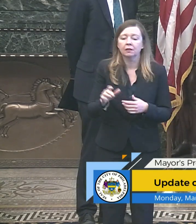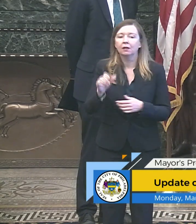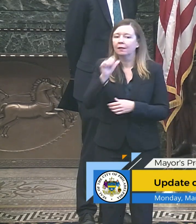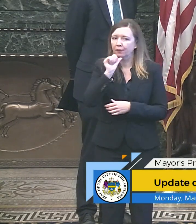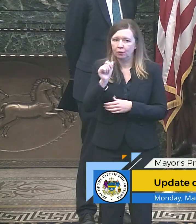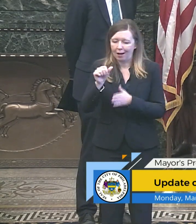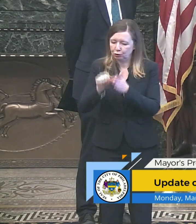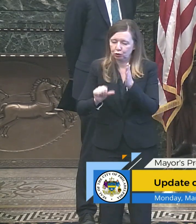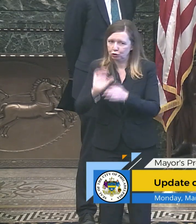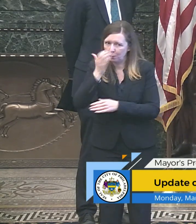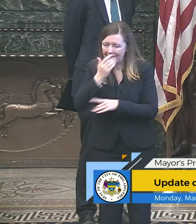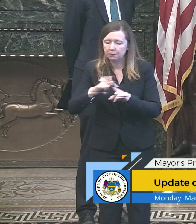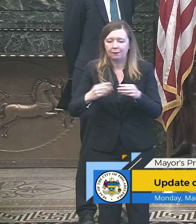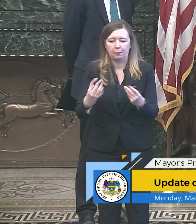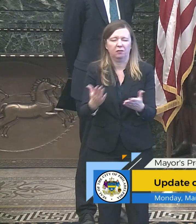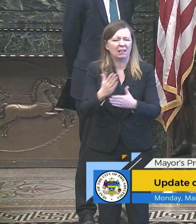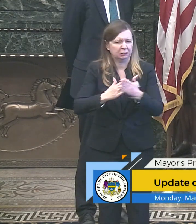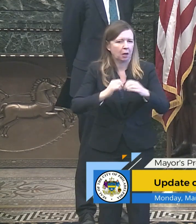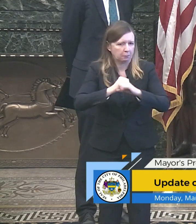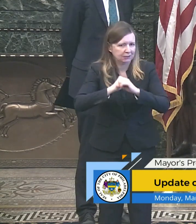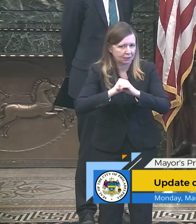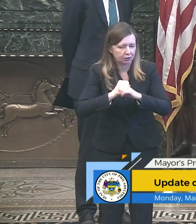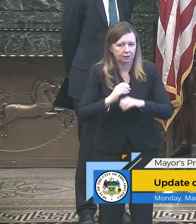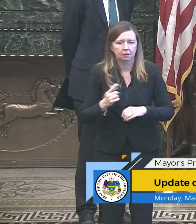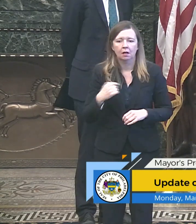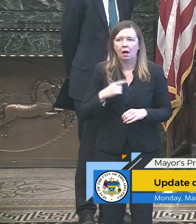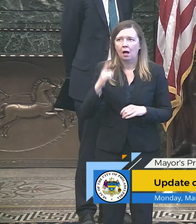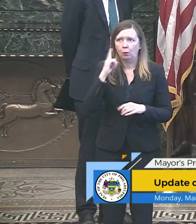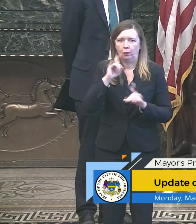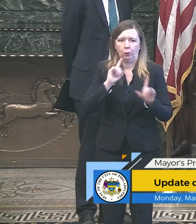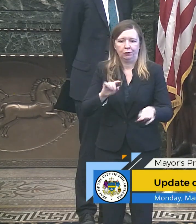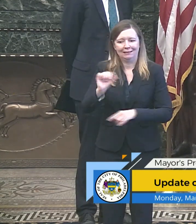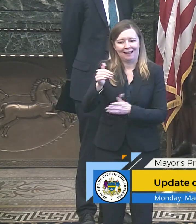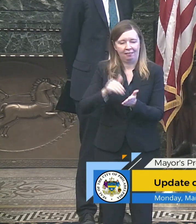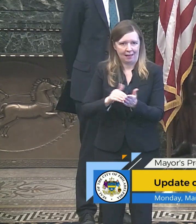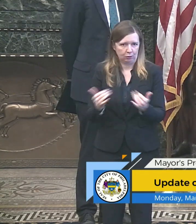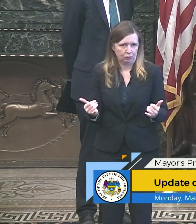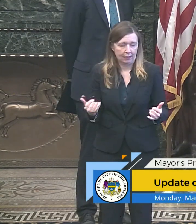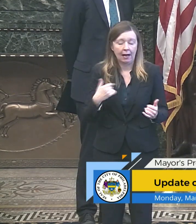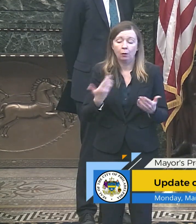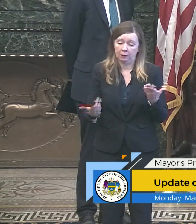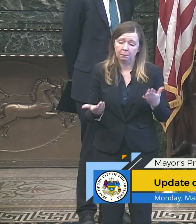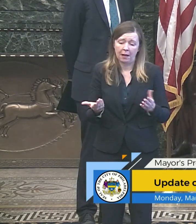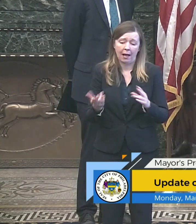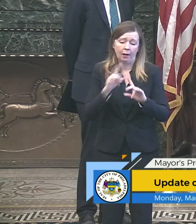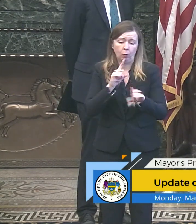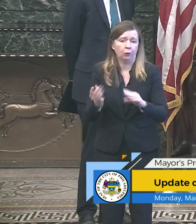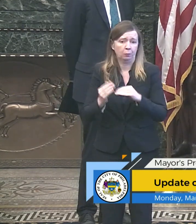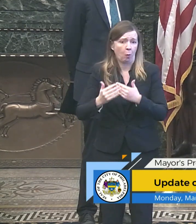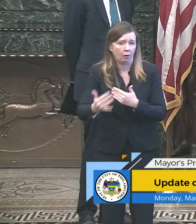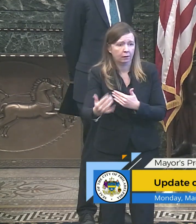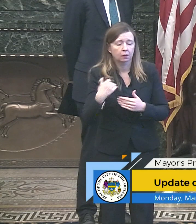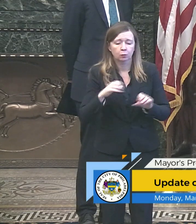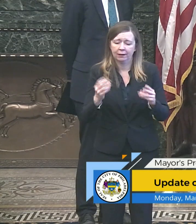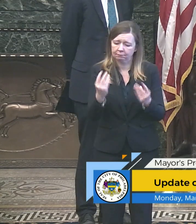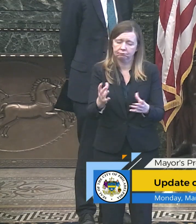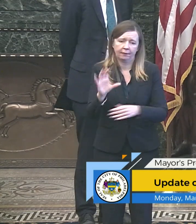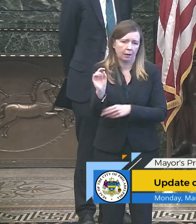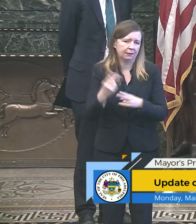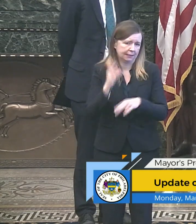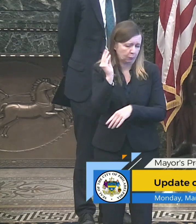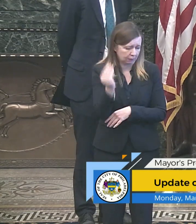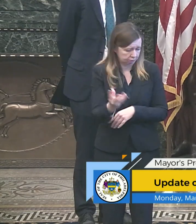do provide some protection. And I believe we've ordered 10,000 of those masks at this point. We may order more down the line. We can certainly get you the manufacturer's